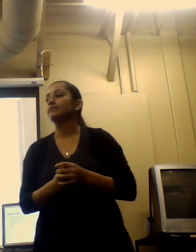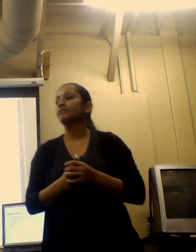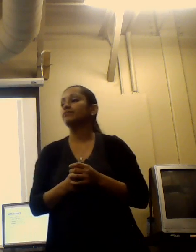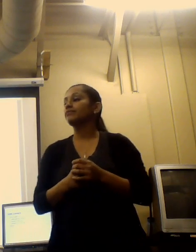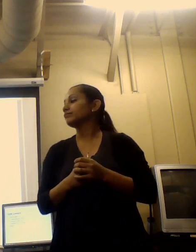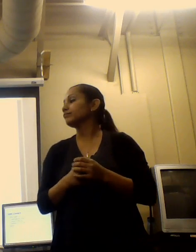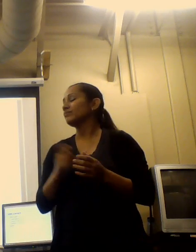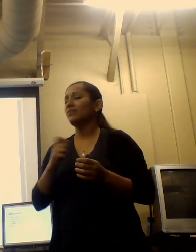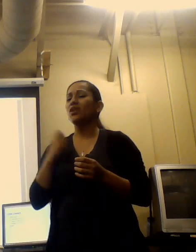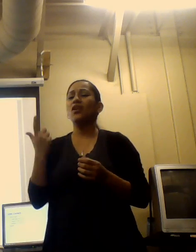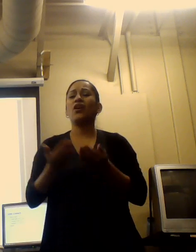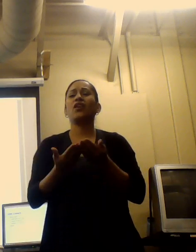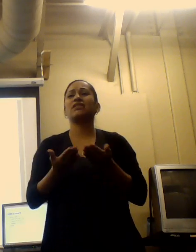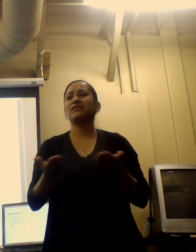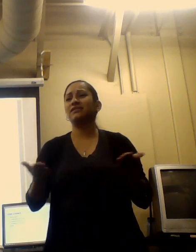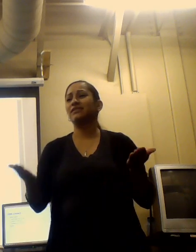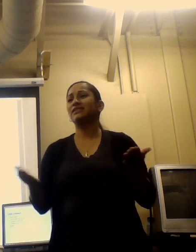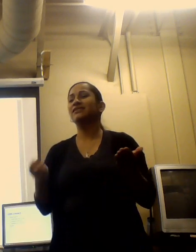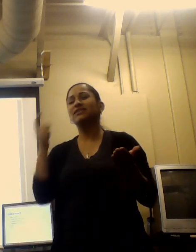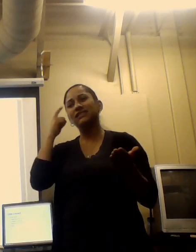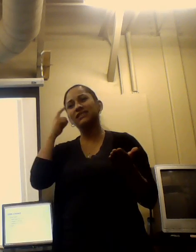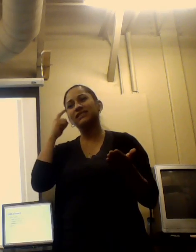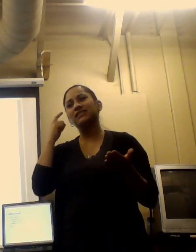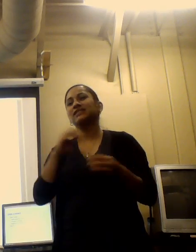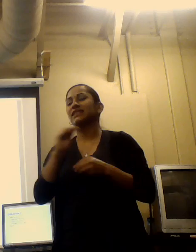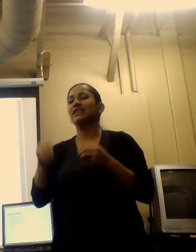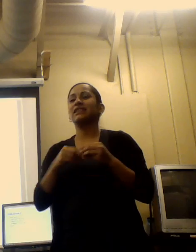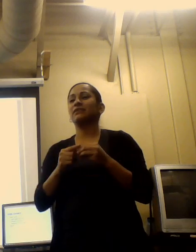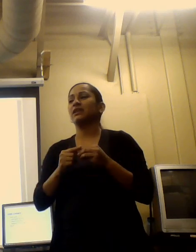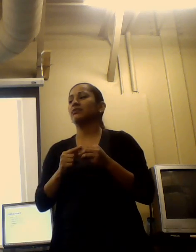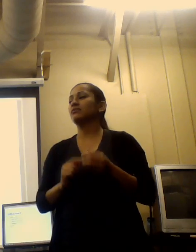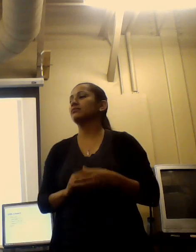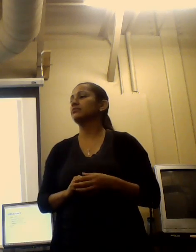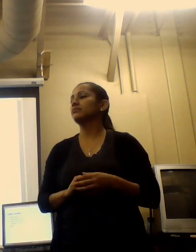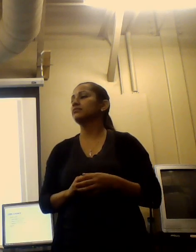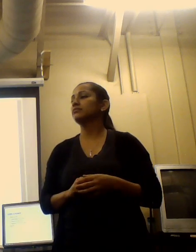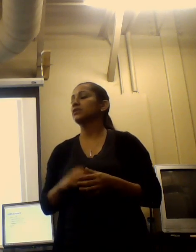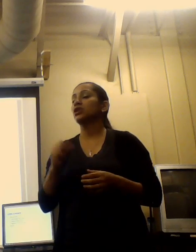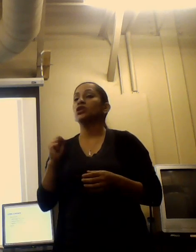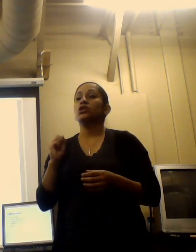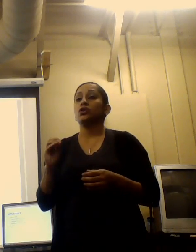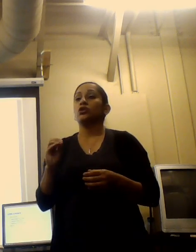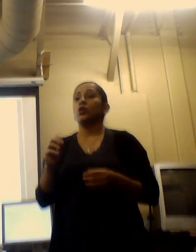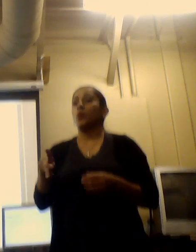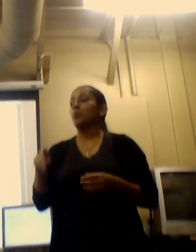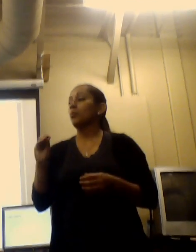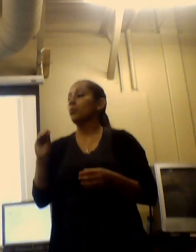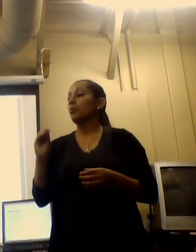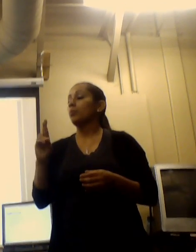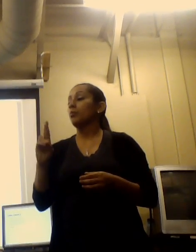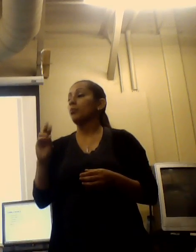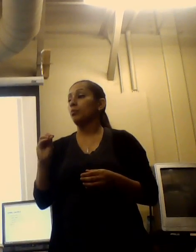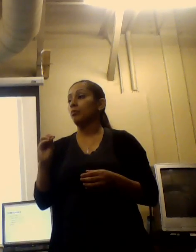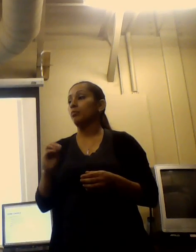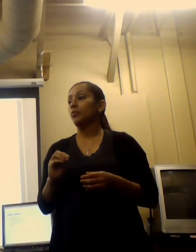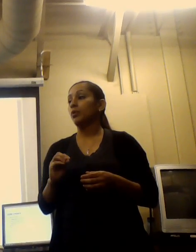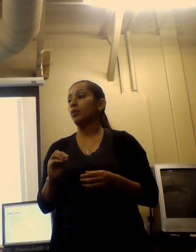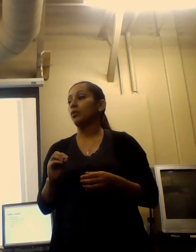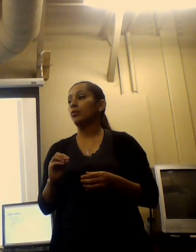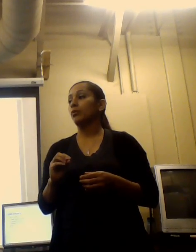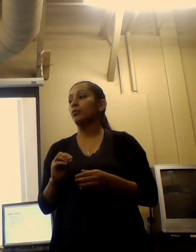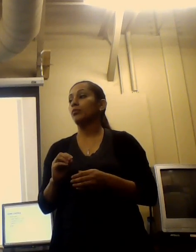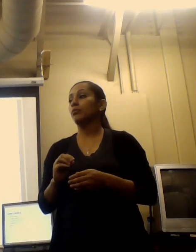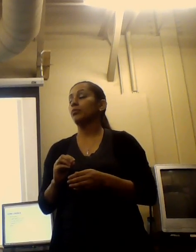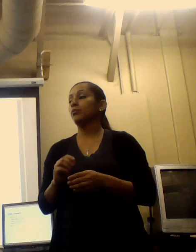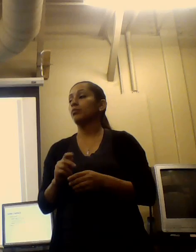when purchasing lenses. So pro level lenses, I mean, this is a fixed focal length.